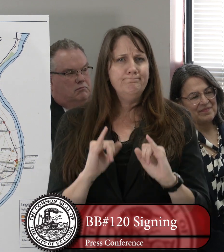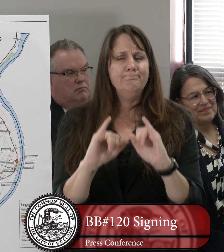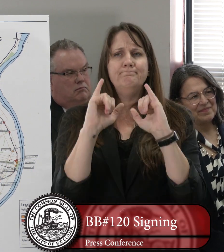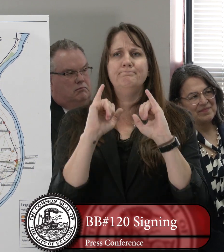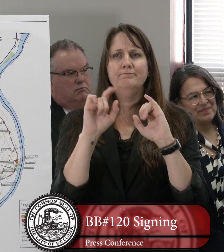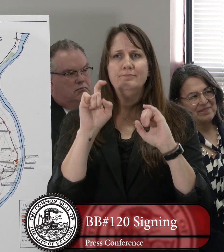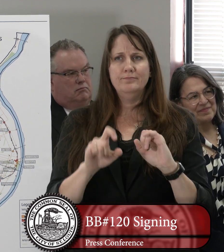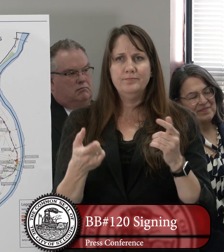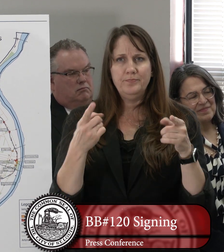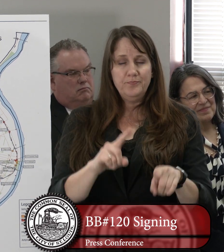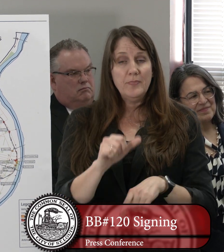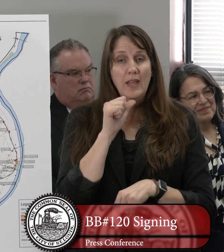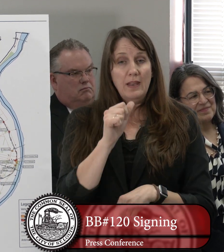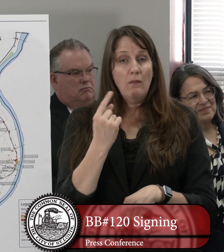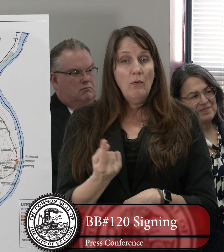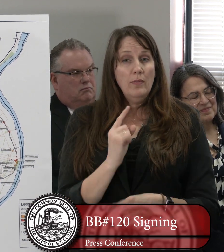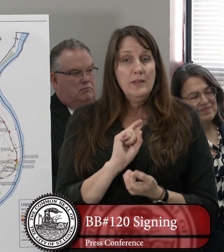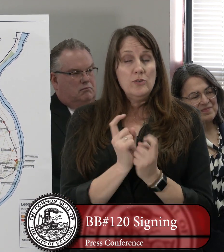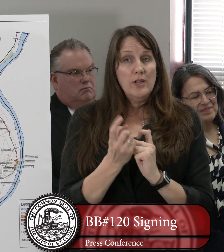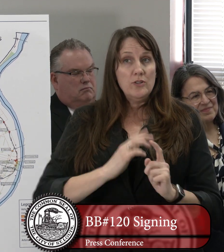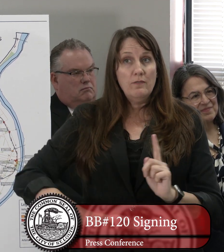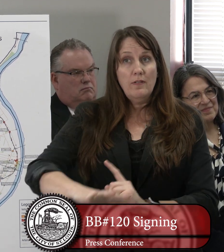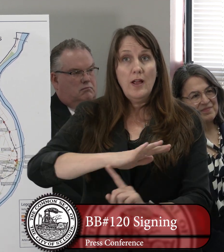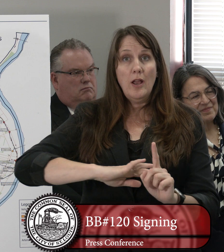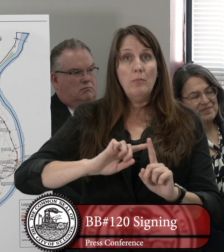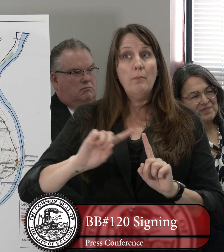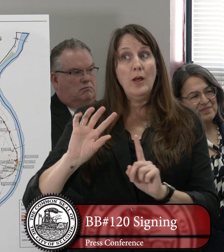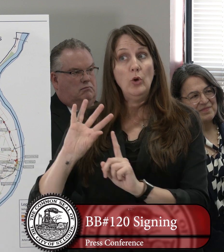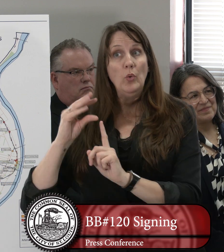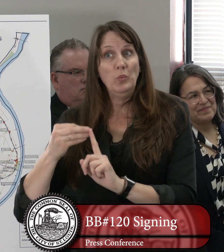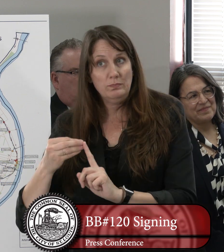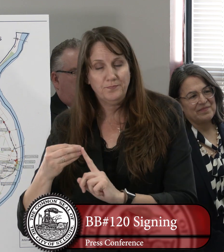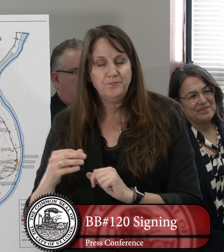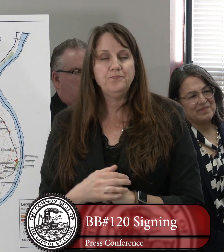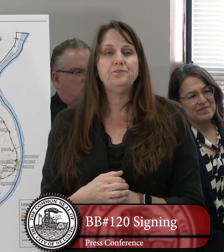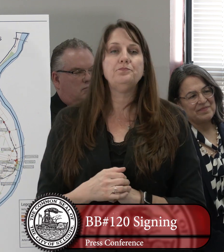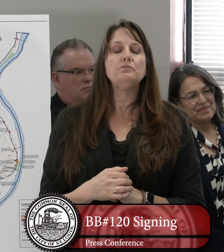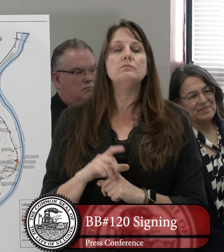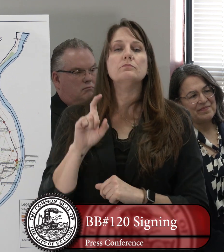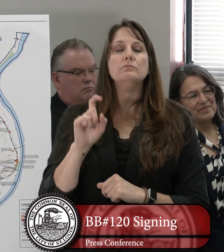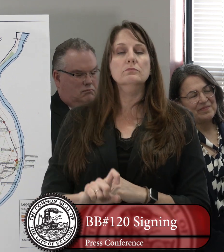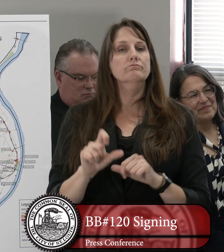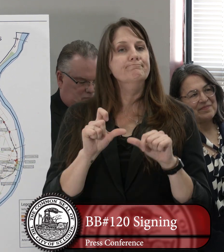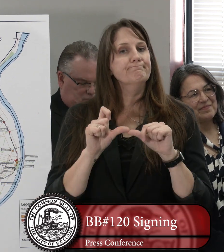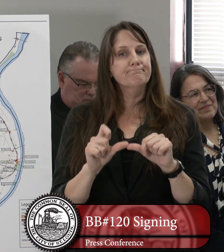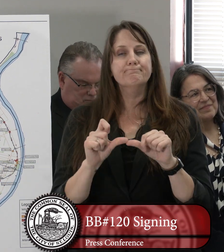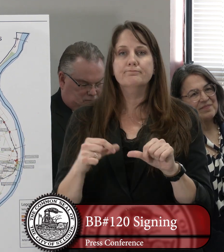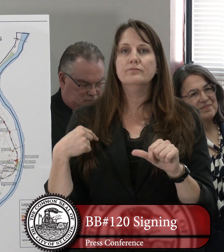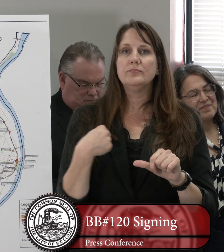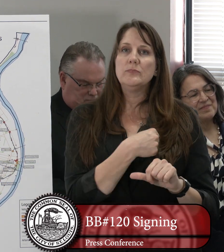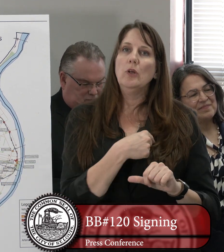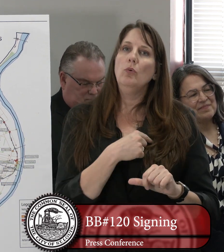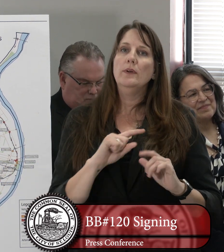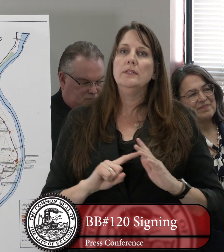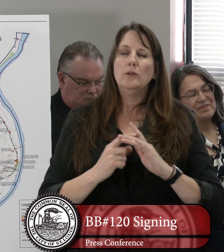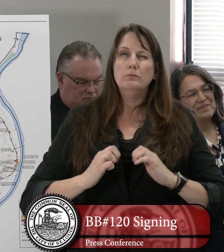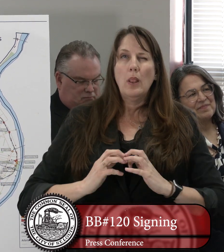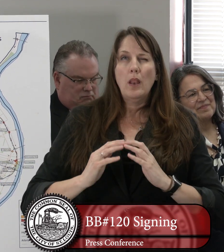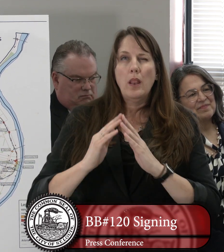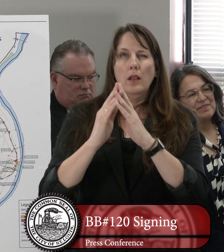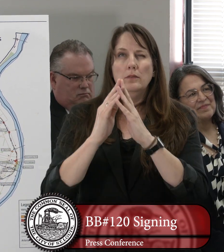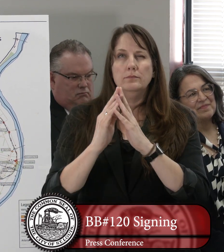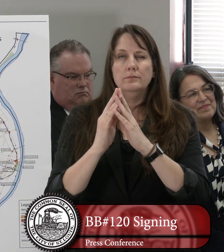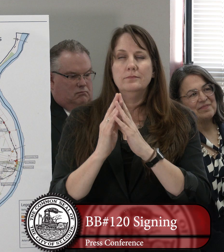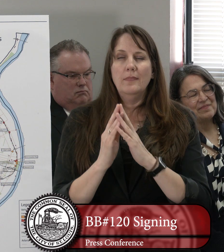not just to change our built environment, but to change our culture. We have to be consistent as we begin to rebuild and reimagine what